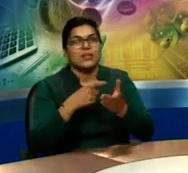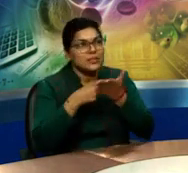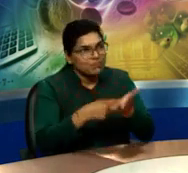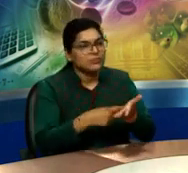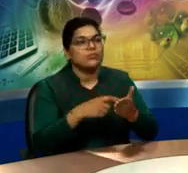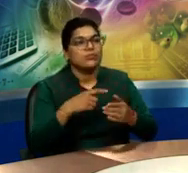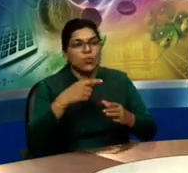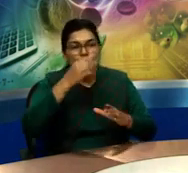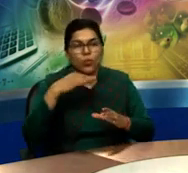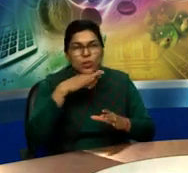environment.